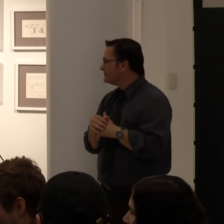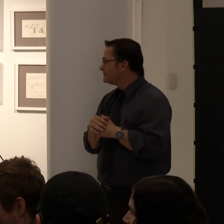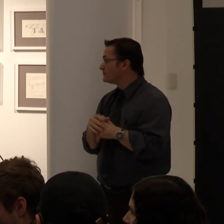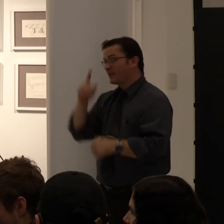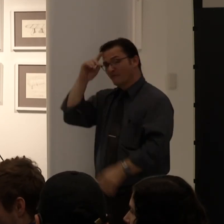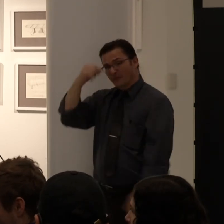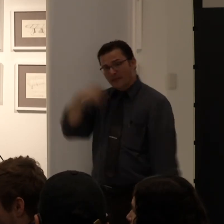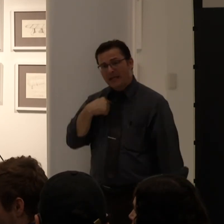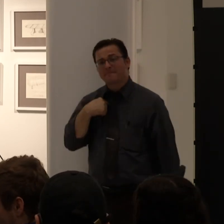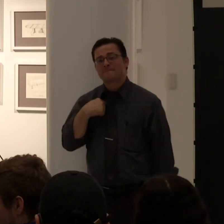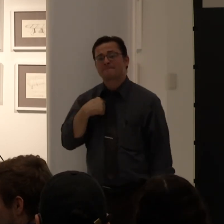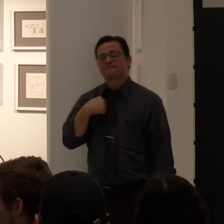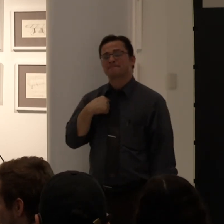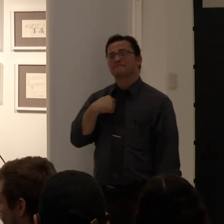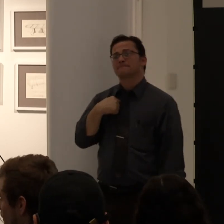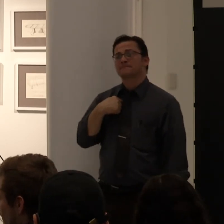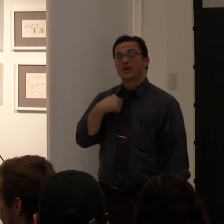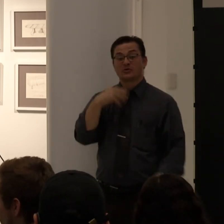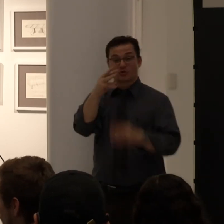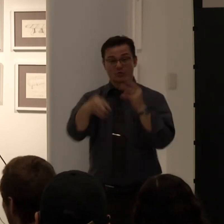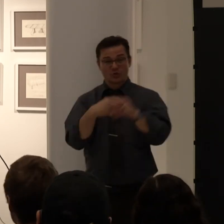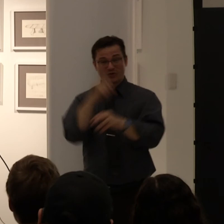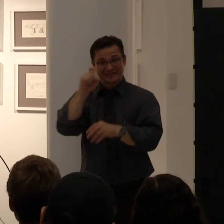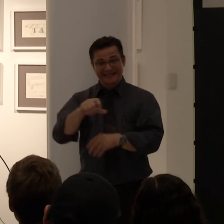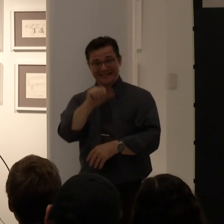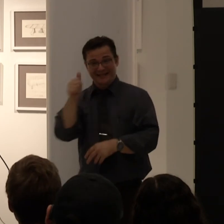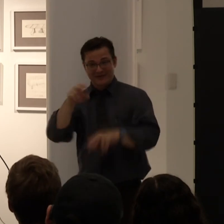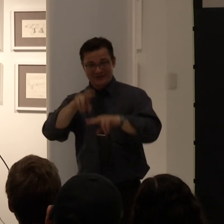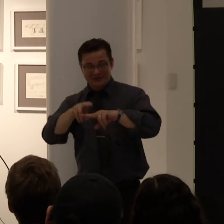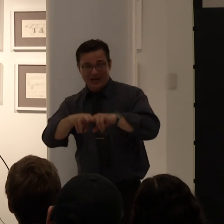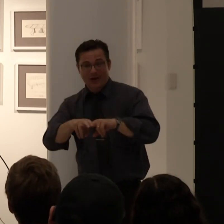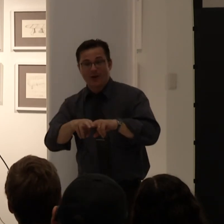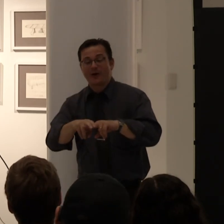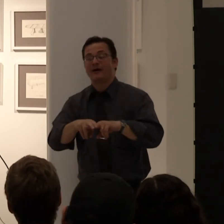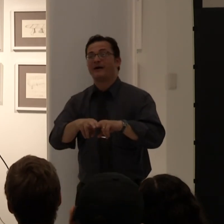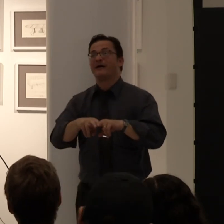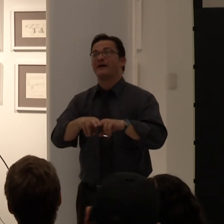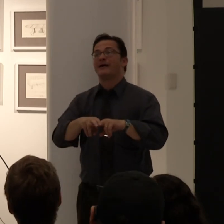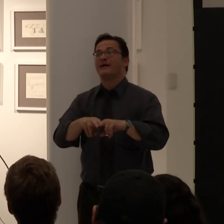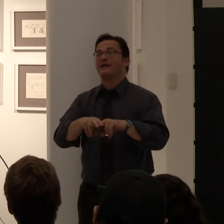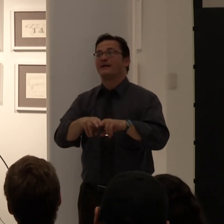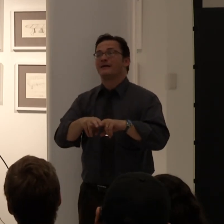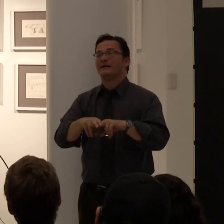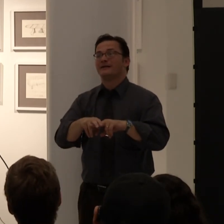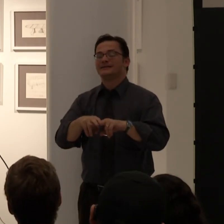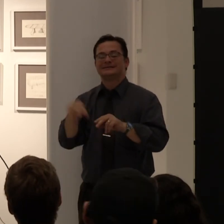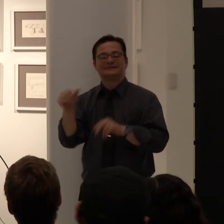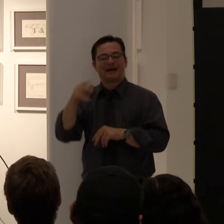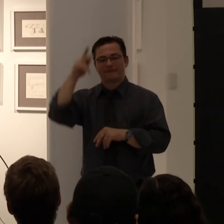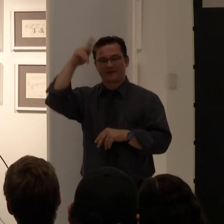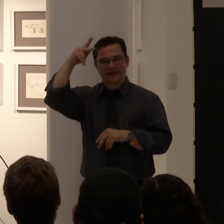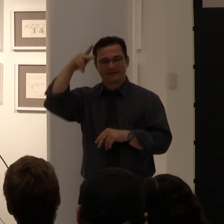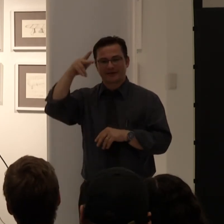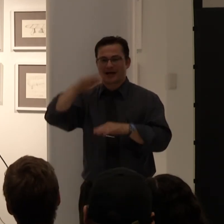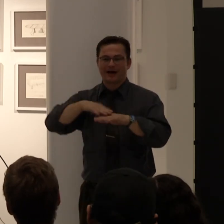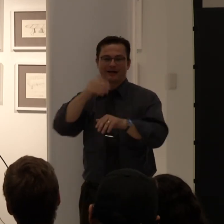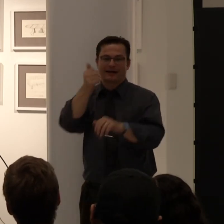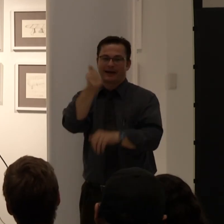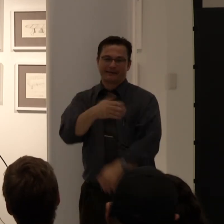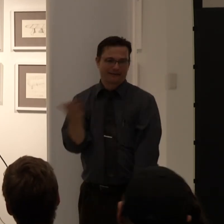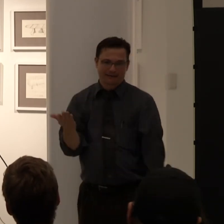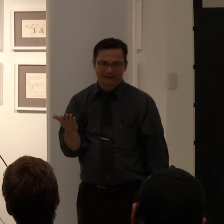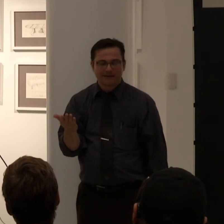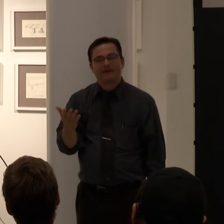For me, when I say, does the world need another chair, there's a huge amount of that same philosophy on anything.